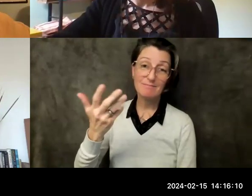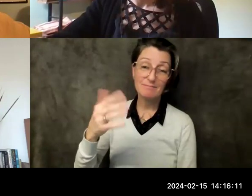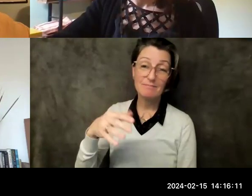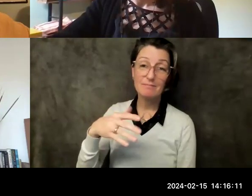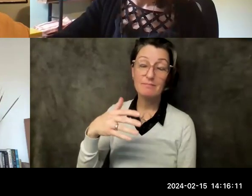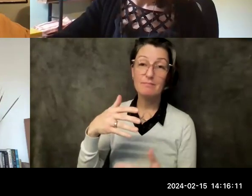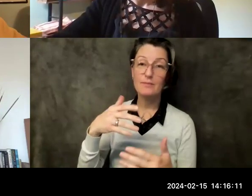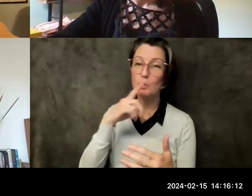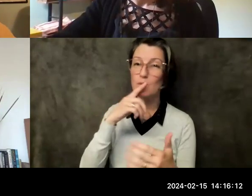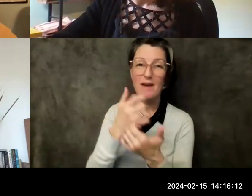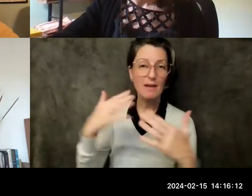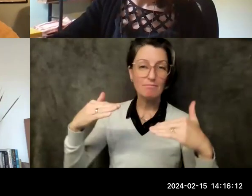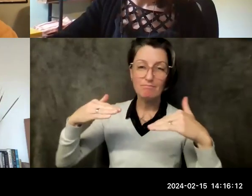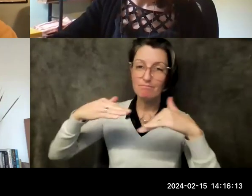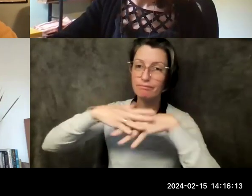as concrete as,